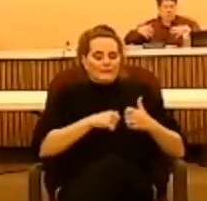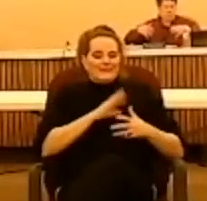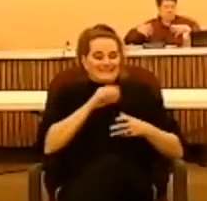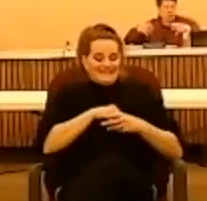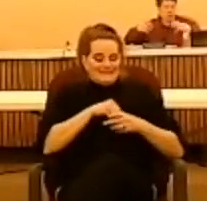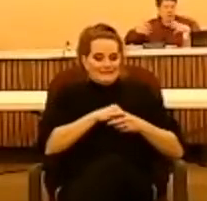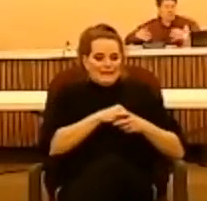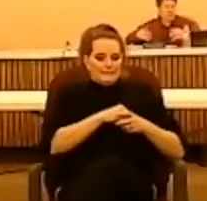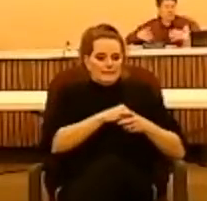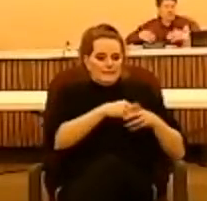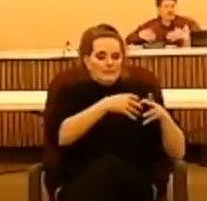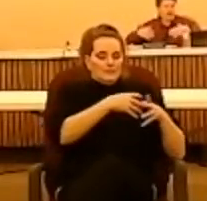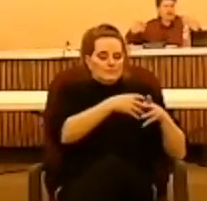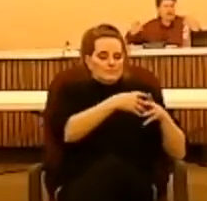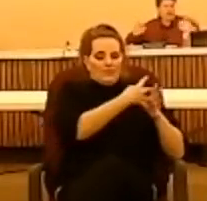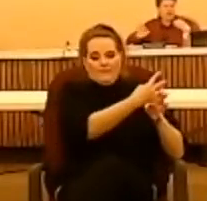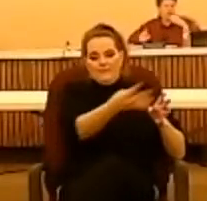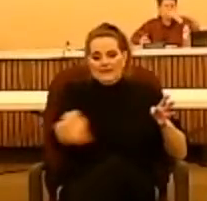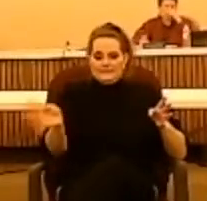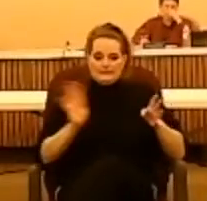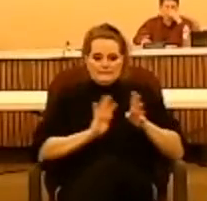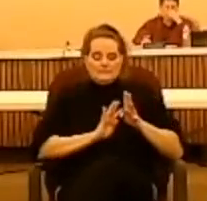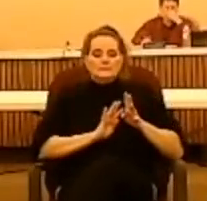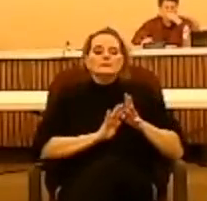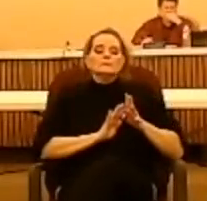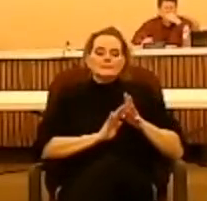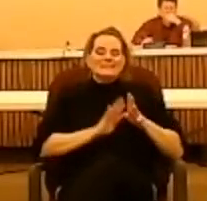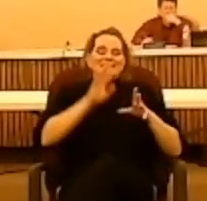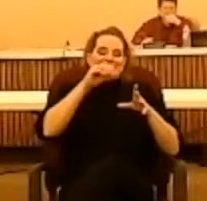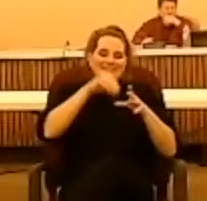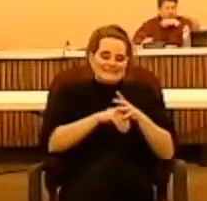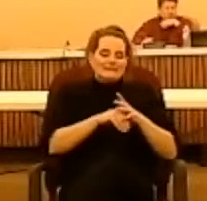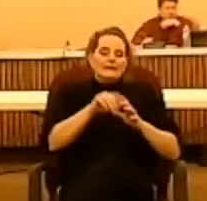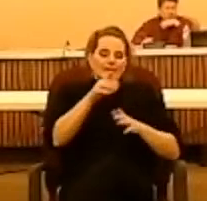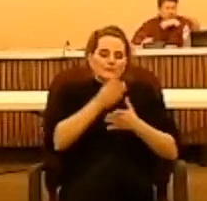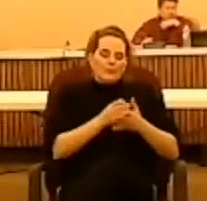array would be part of that parcel, everything outside. So